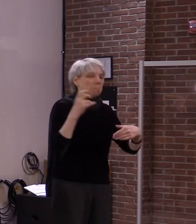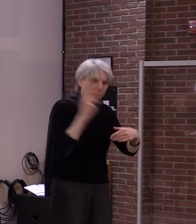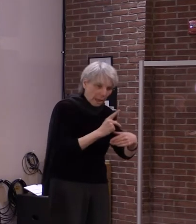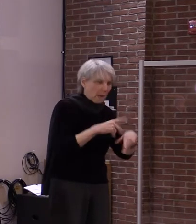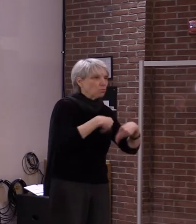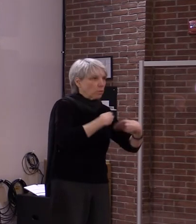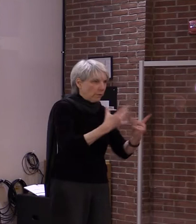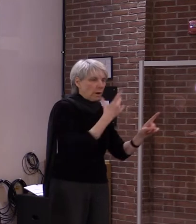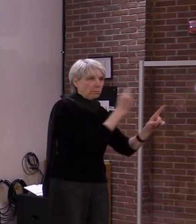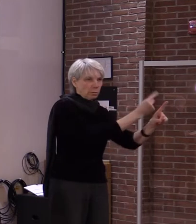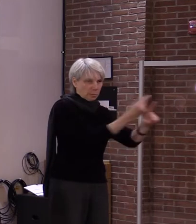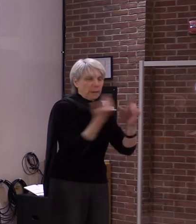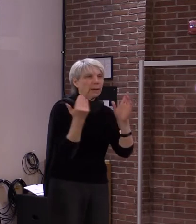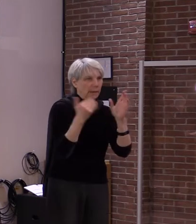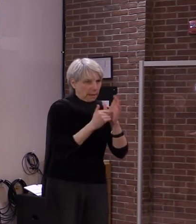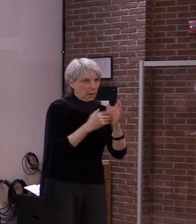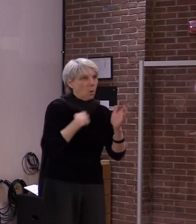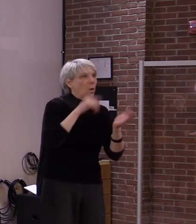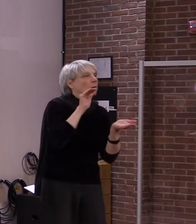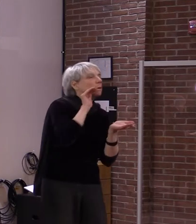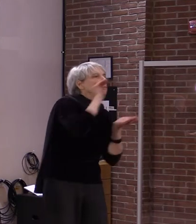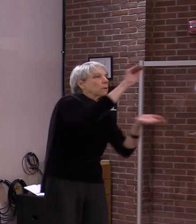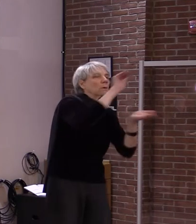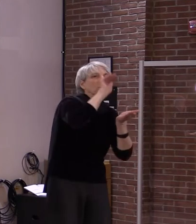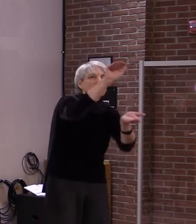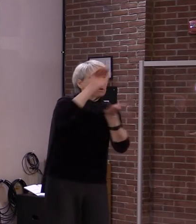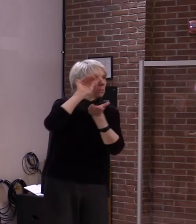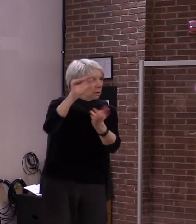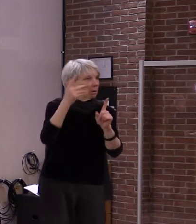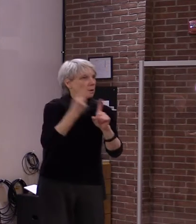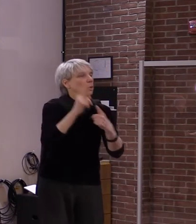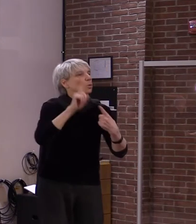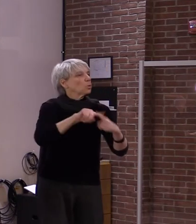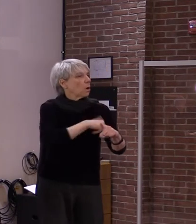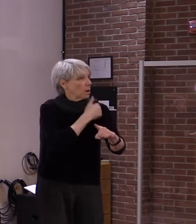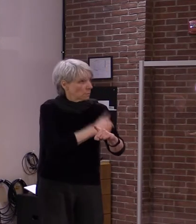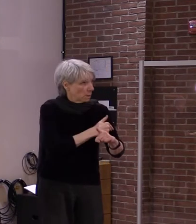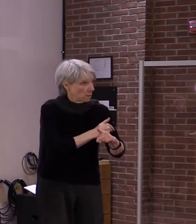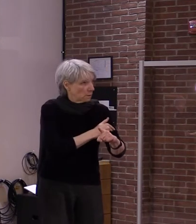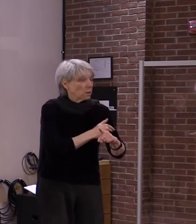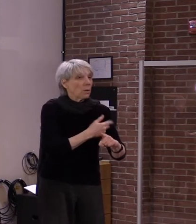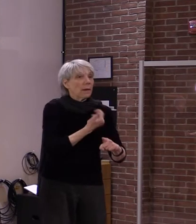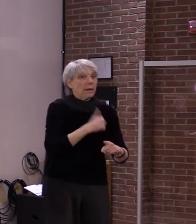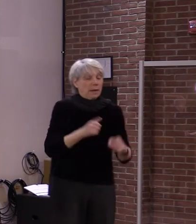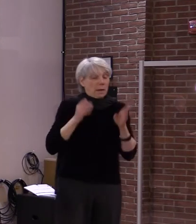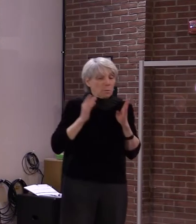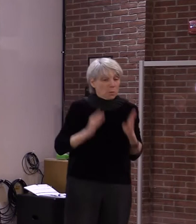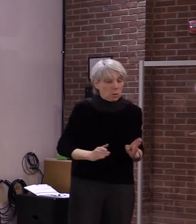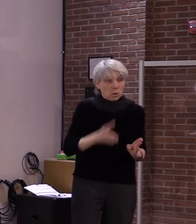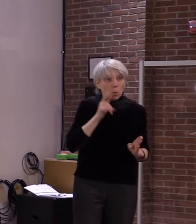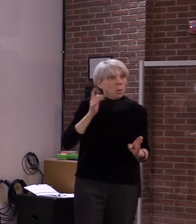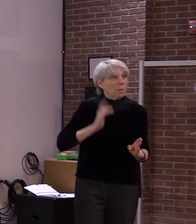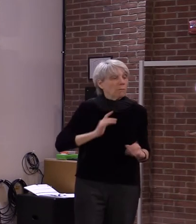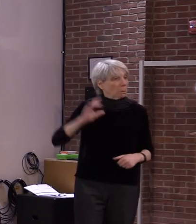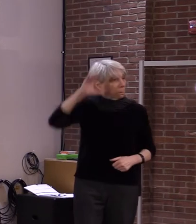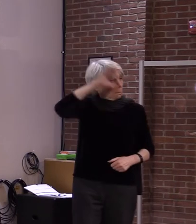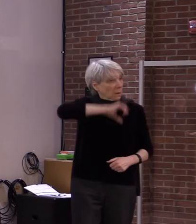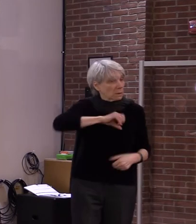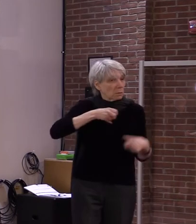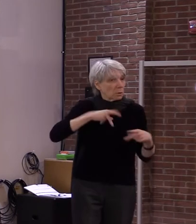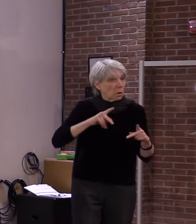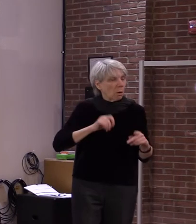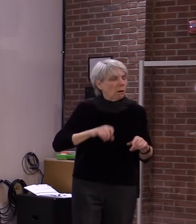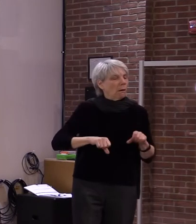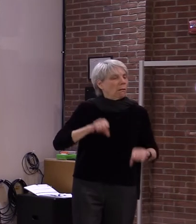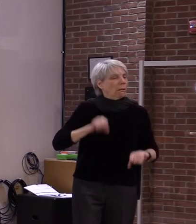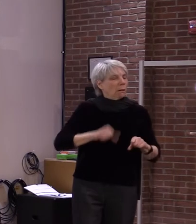receive allocations of vaccine for the purpose of vaccinating individuals whose appointments were delayed or they chose